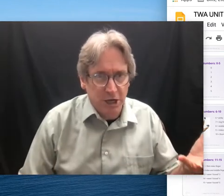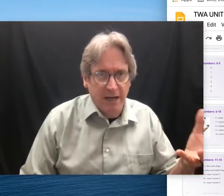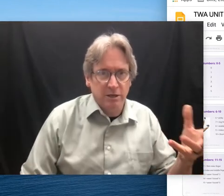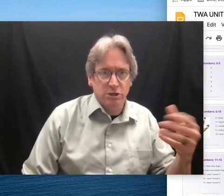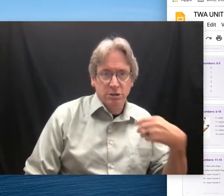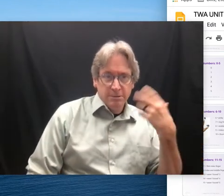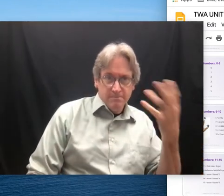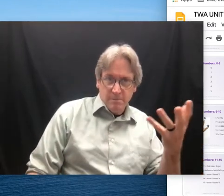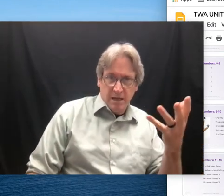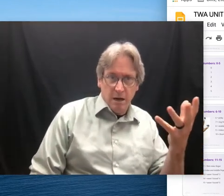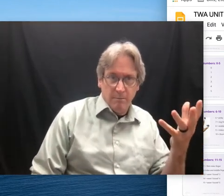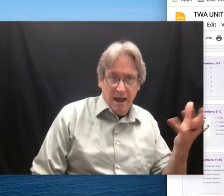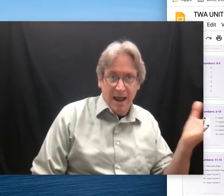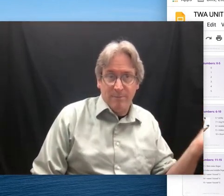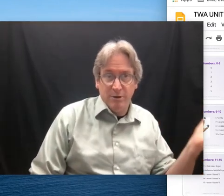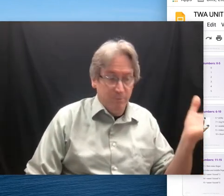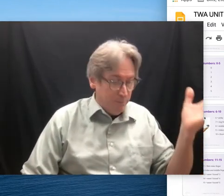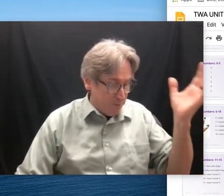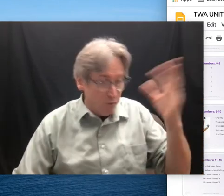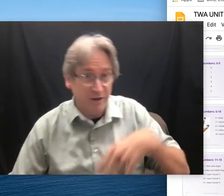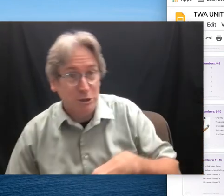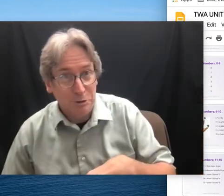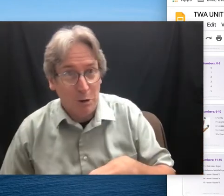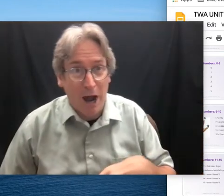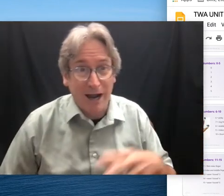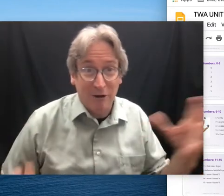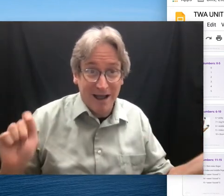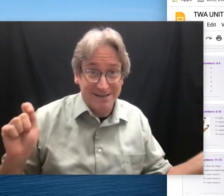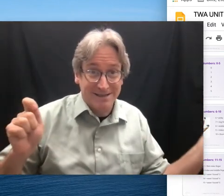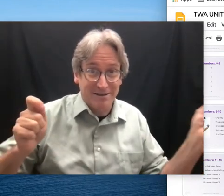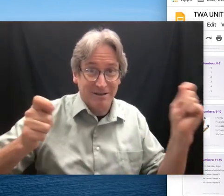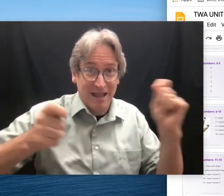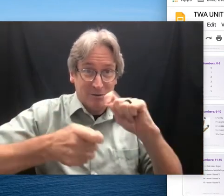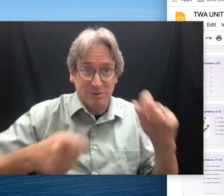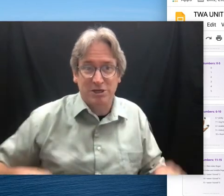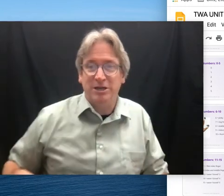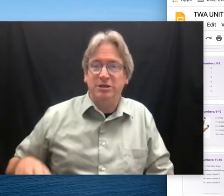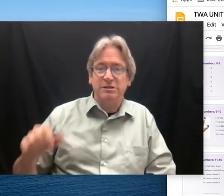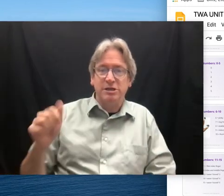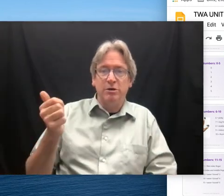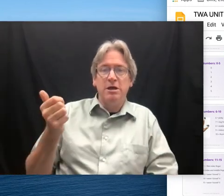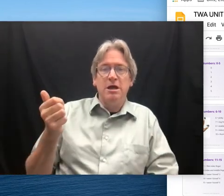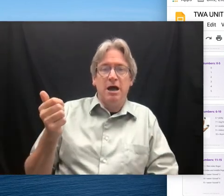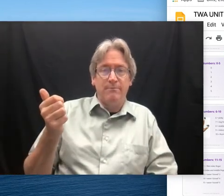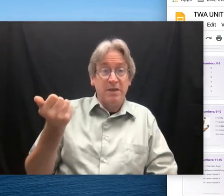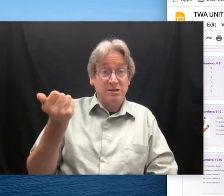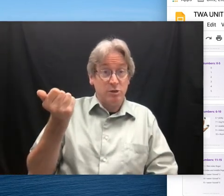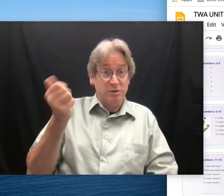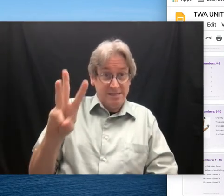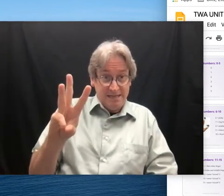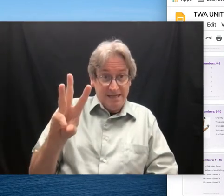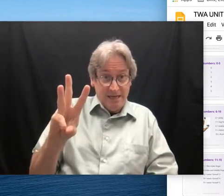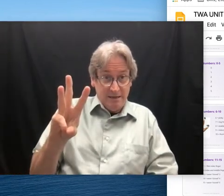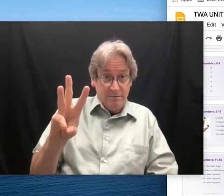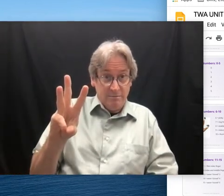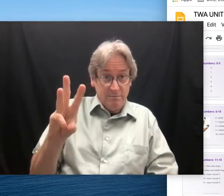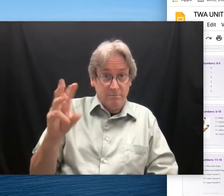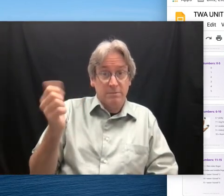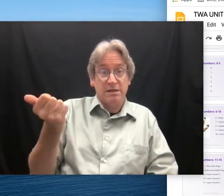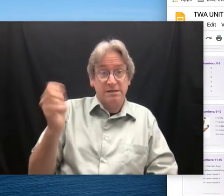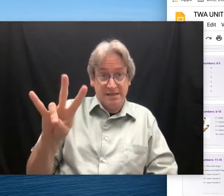recent change, I happened to be moving to Ohio as the language was changing. So